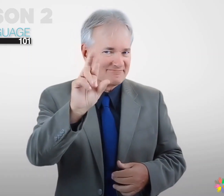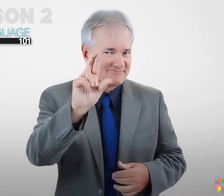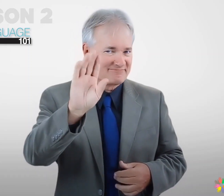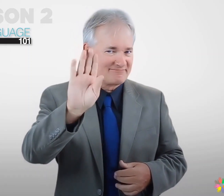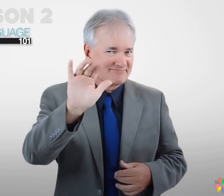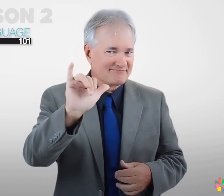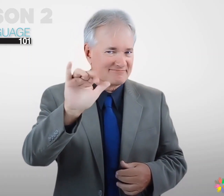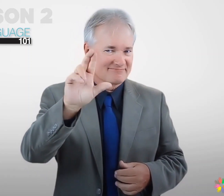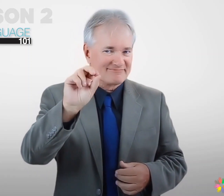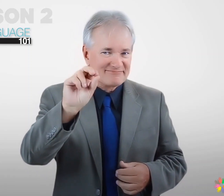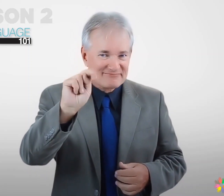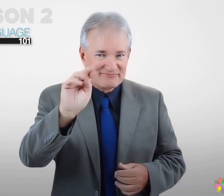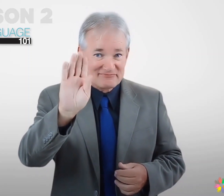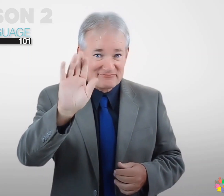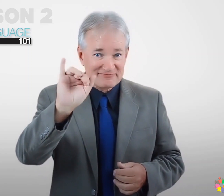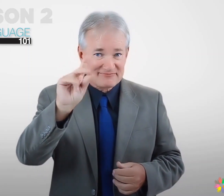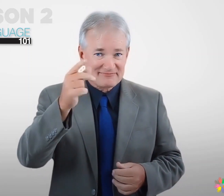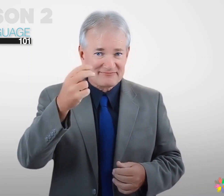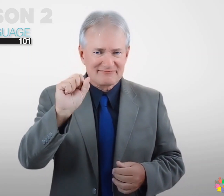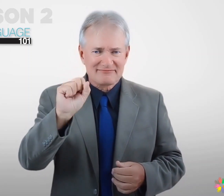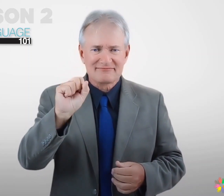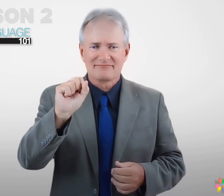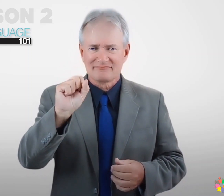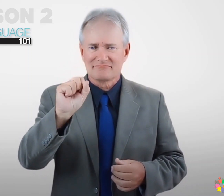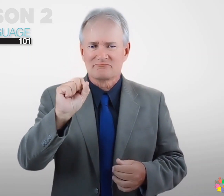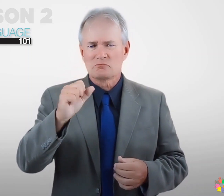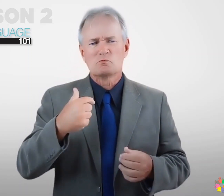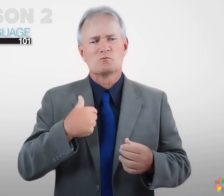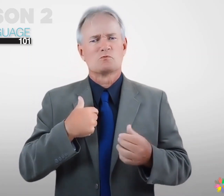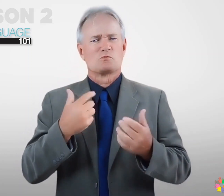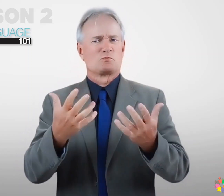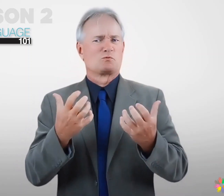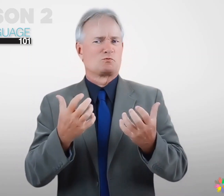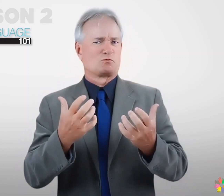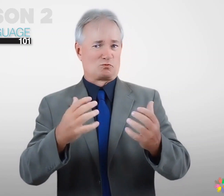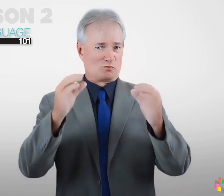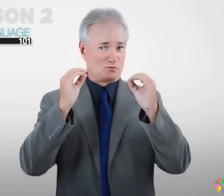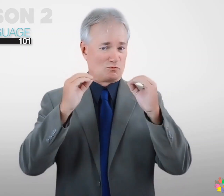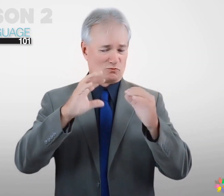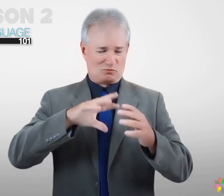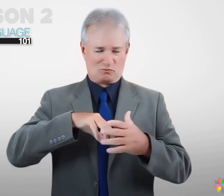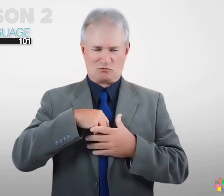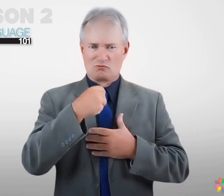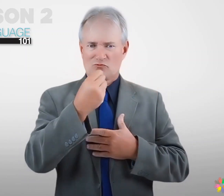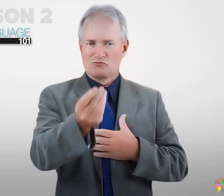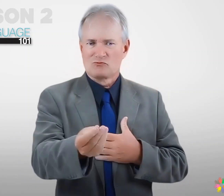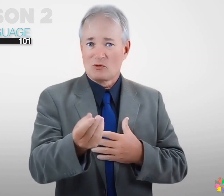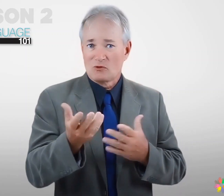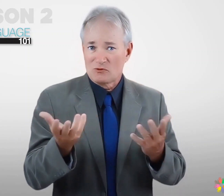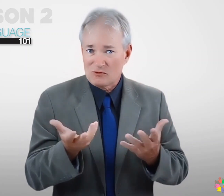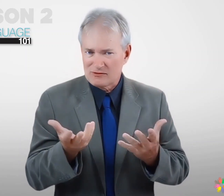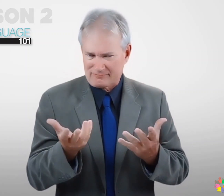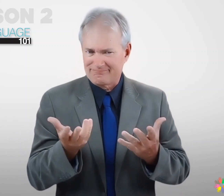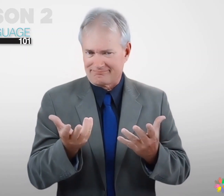Dr. Byron Bridges, and in this lesson we'll be covering some important aspects of sign language,